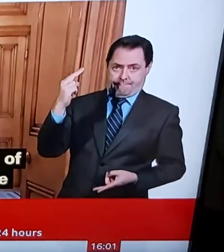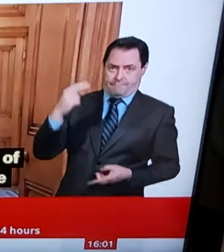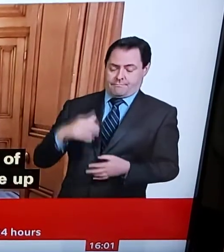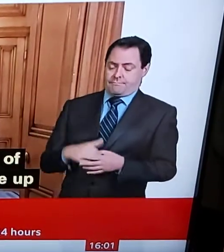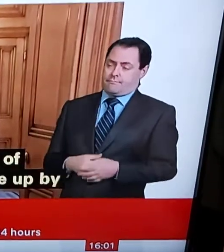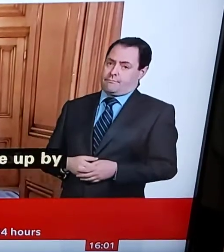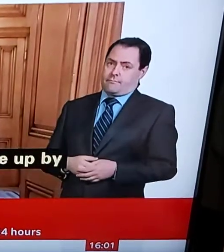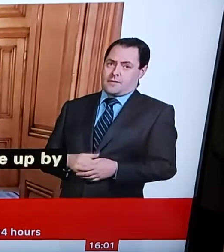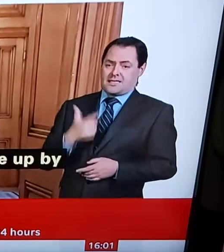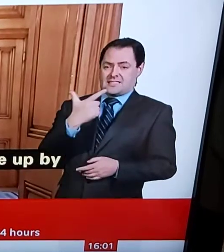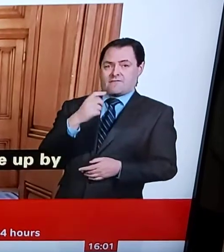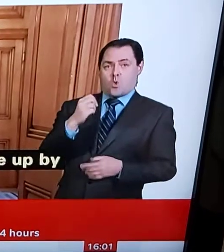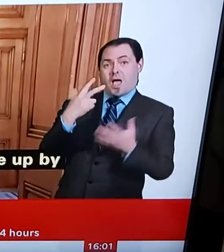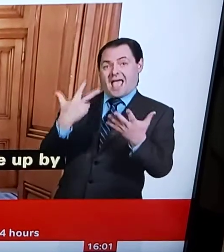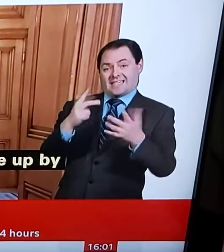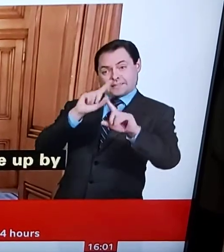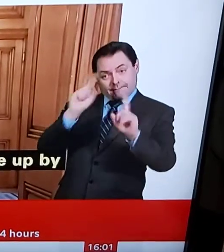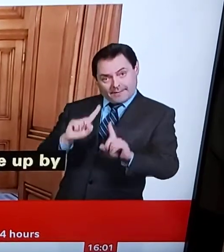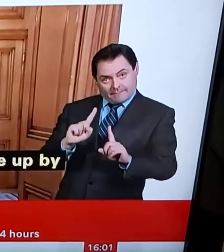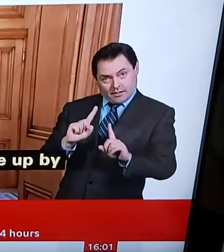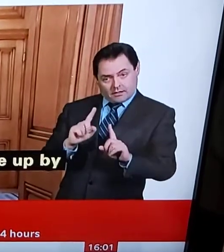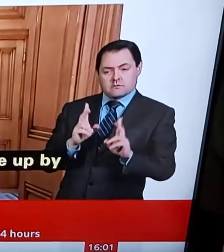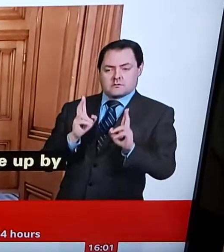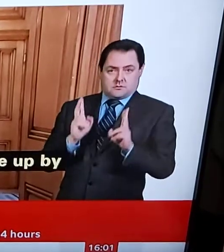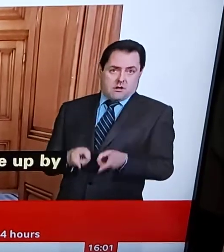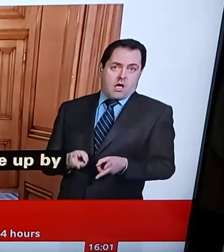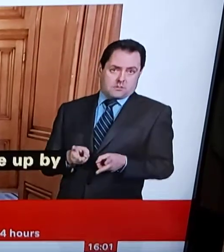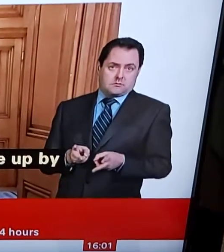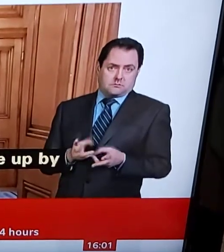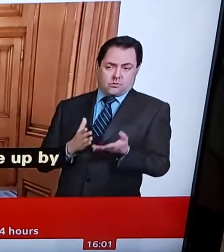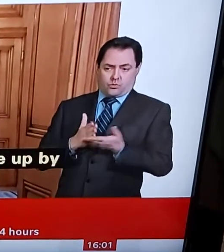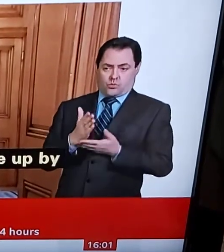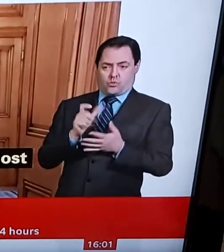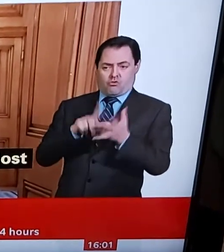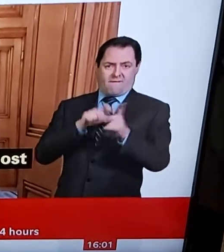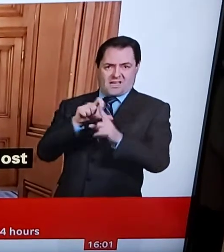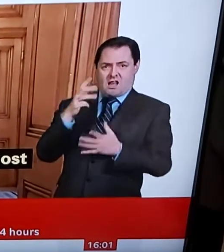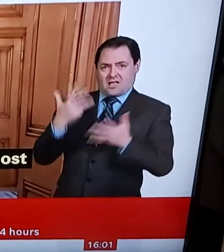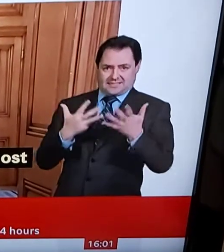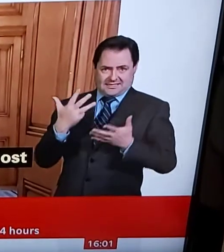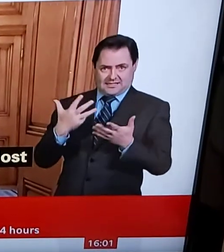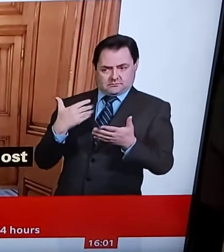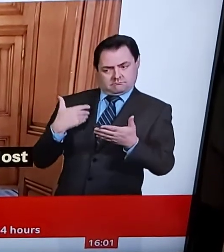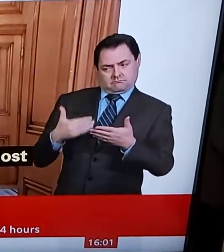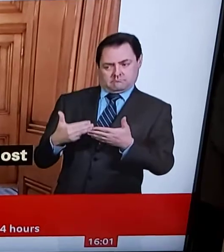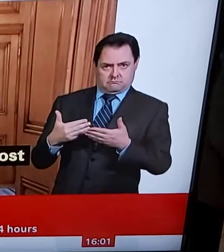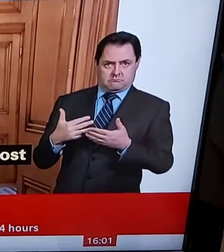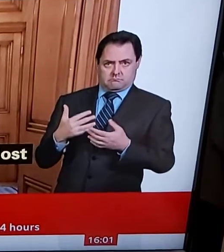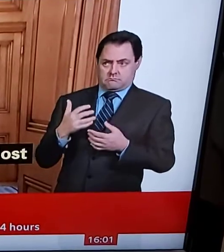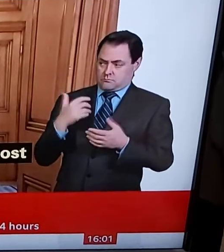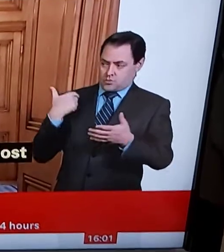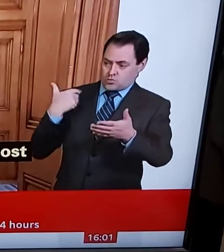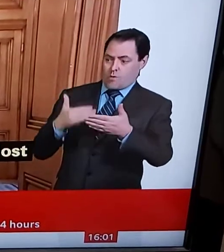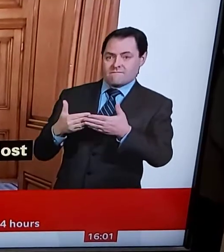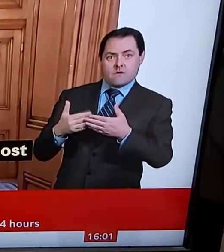708 people have sadly lost their lives as a result of COVID-19, the highest daily total yet